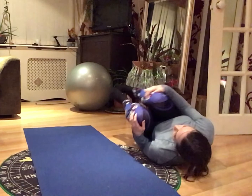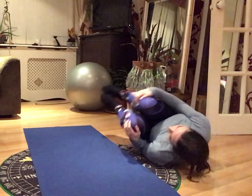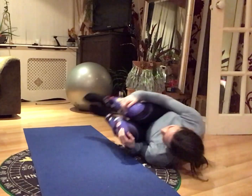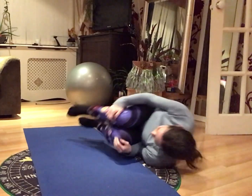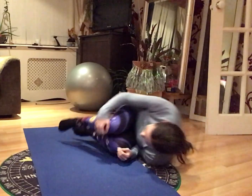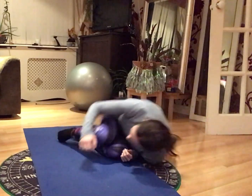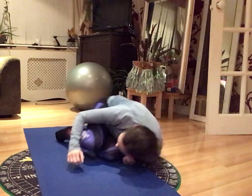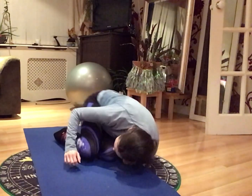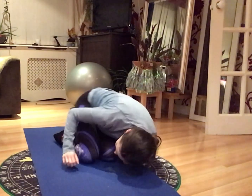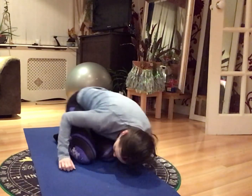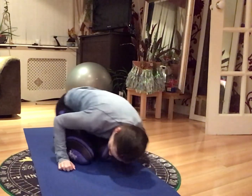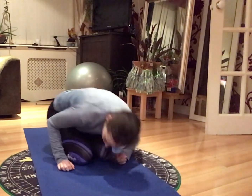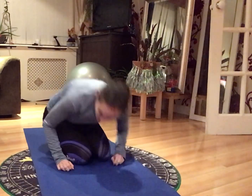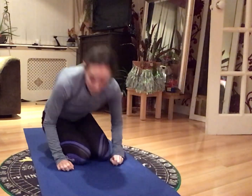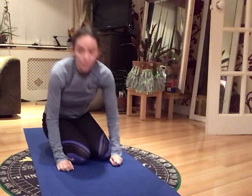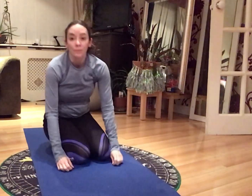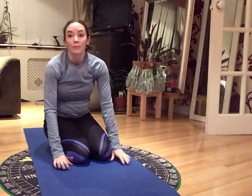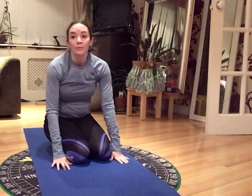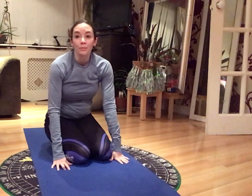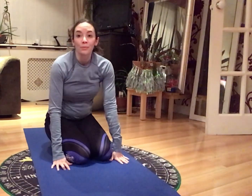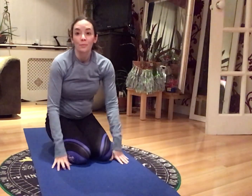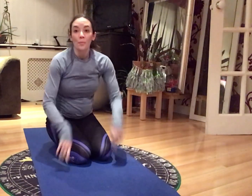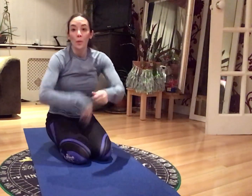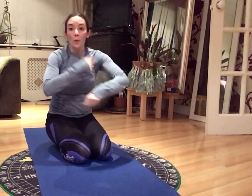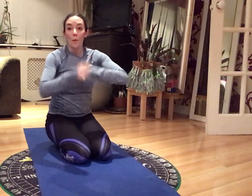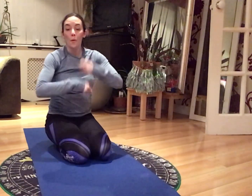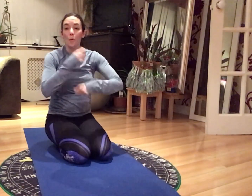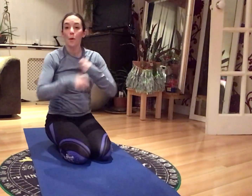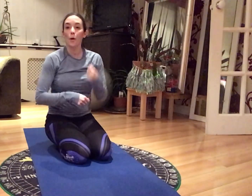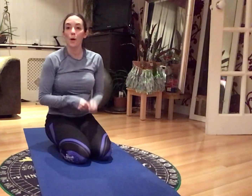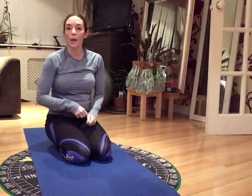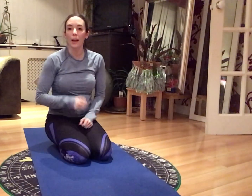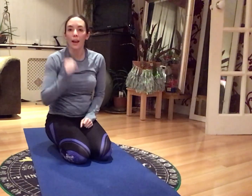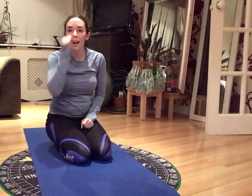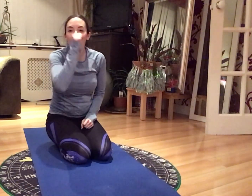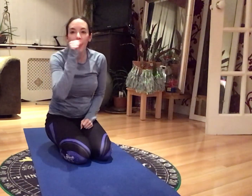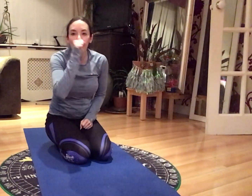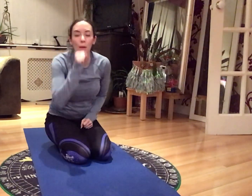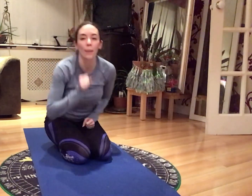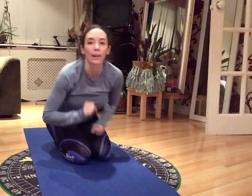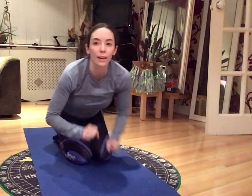Rolling like the pig.